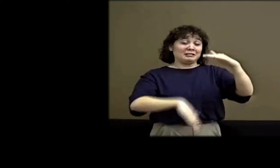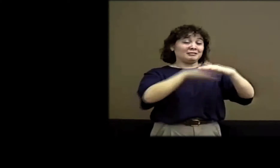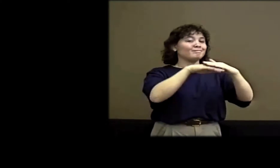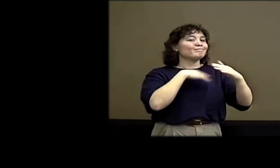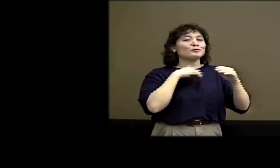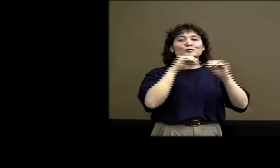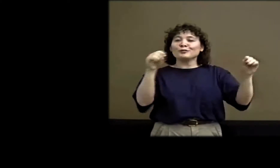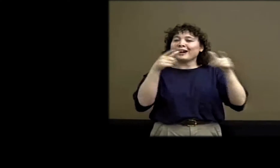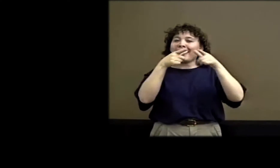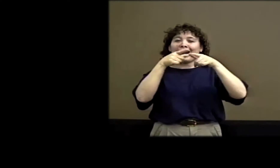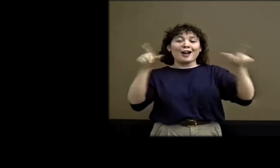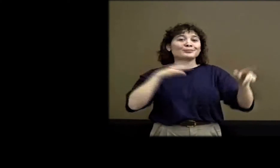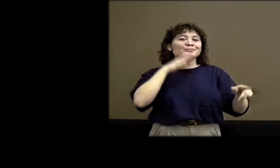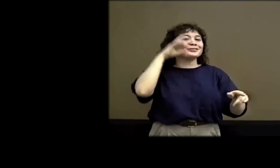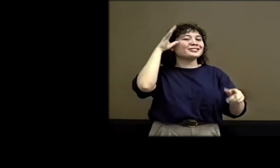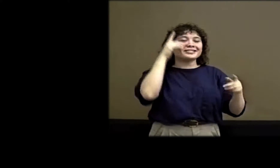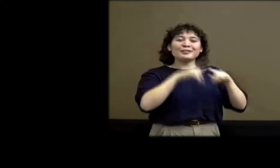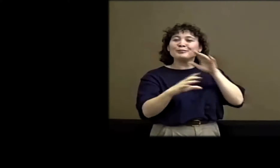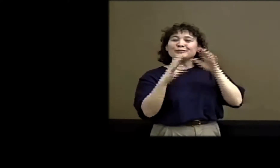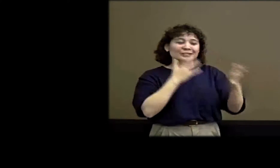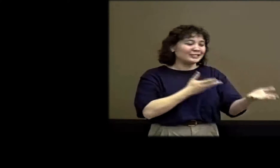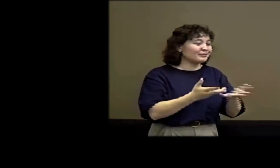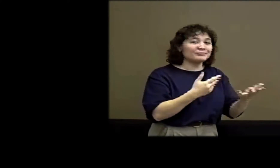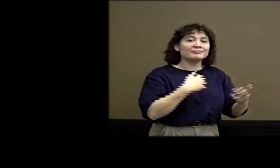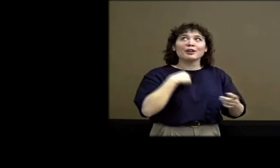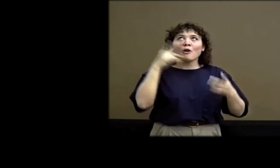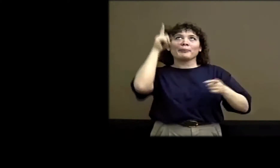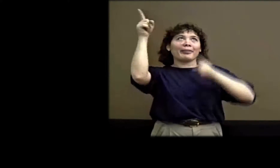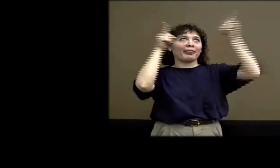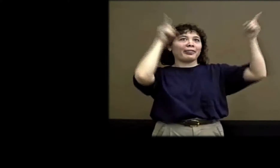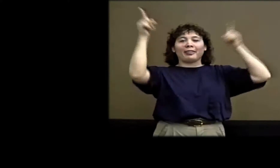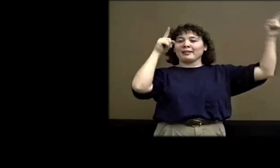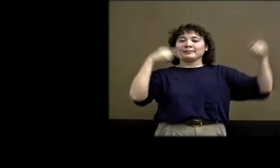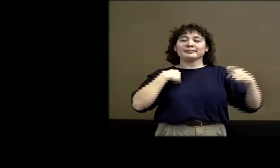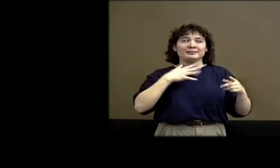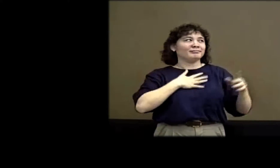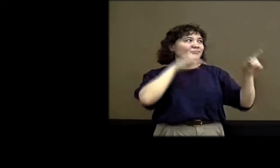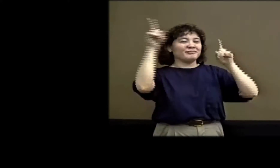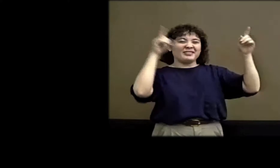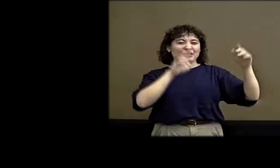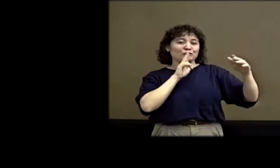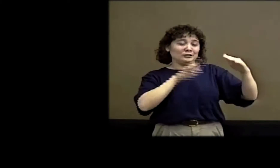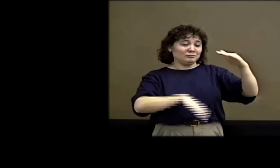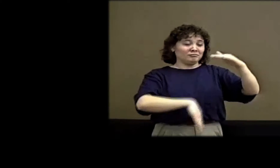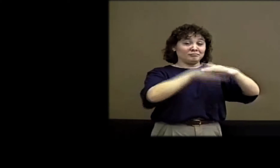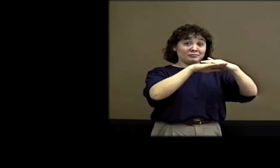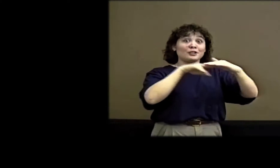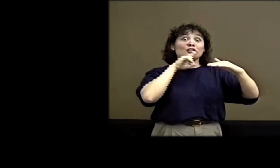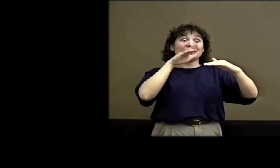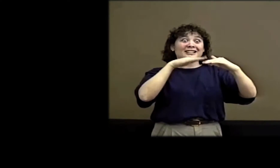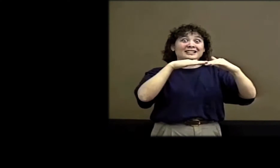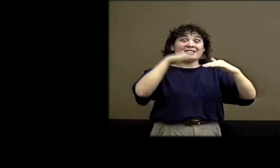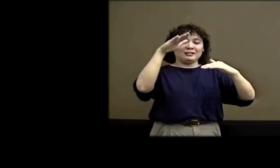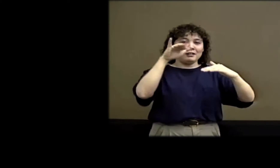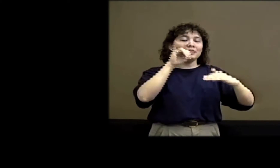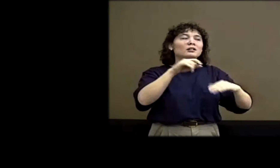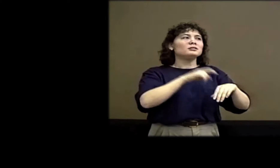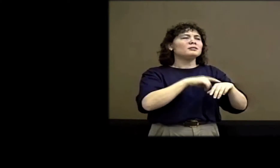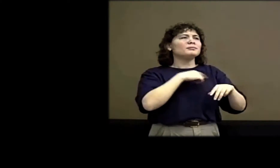I remember learning my first language around the age of 3. Up to the age of 3, I had no language. It was hard to communicate with my parents. I remember